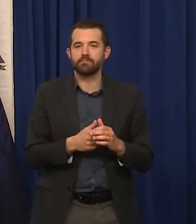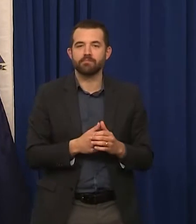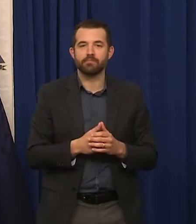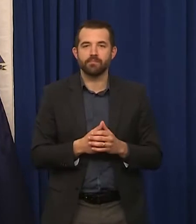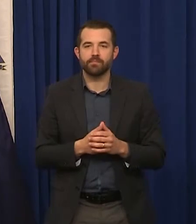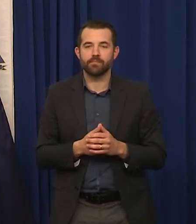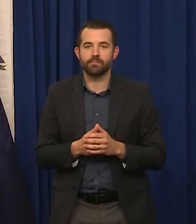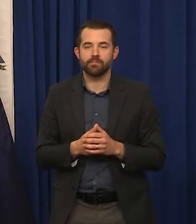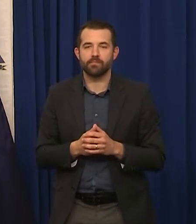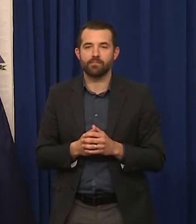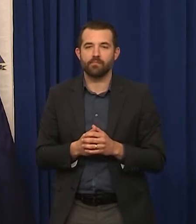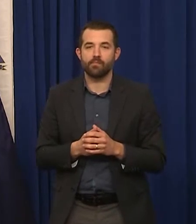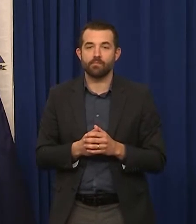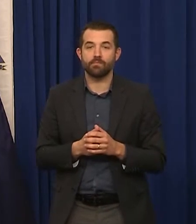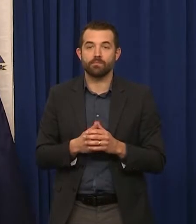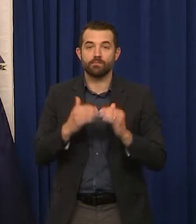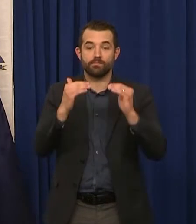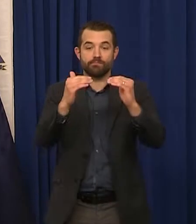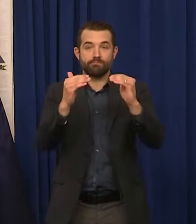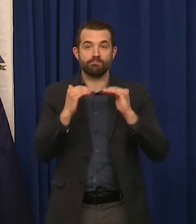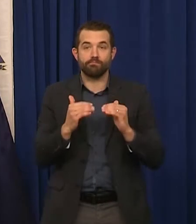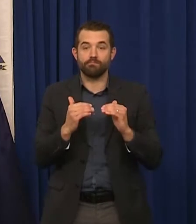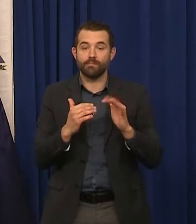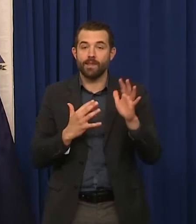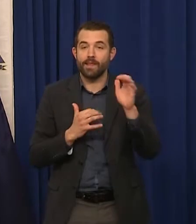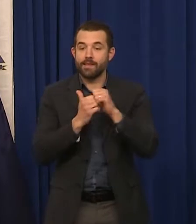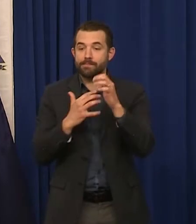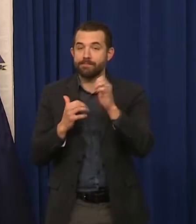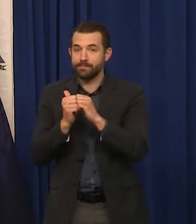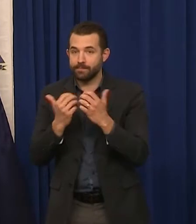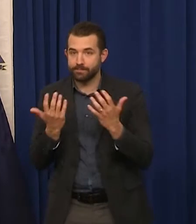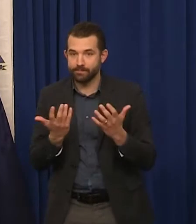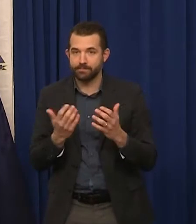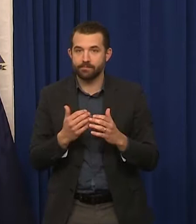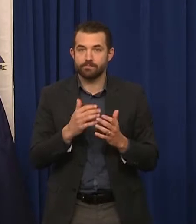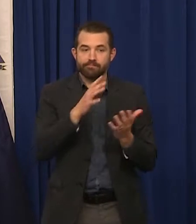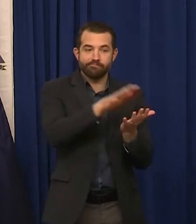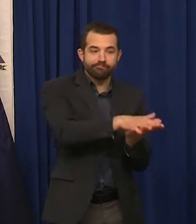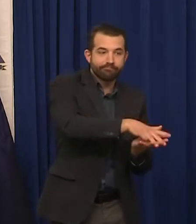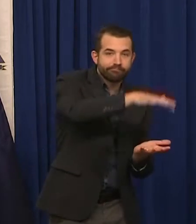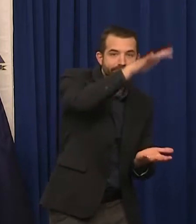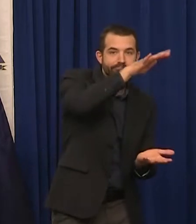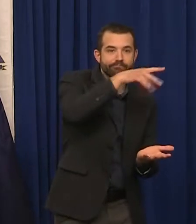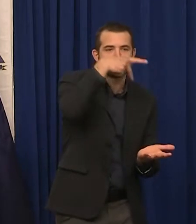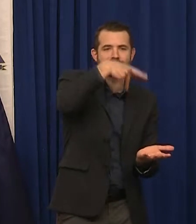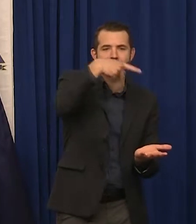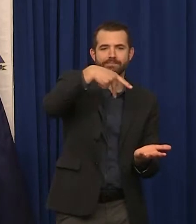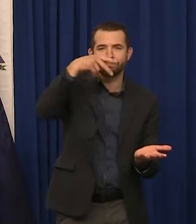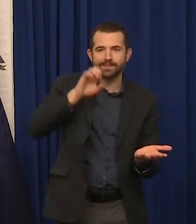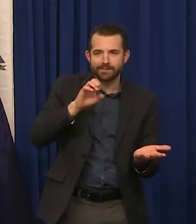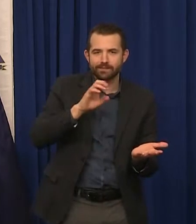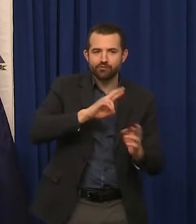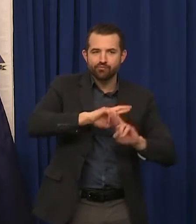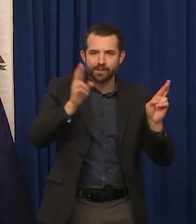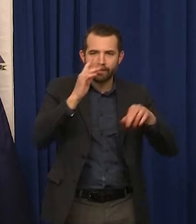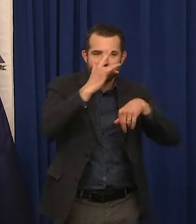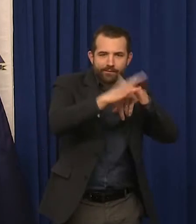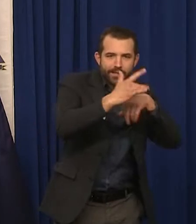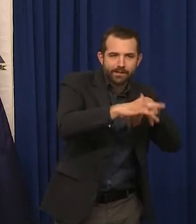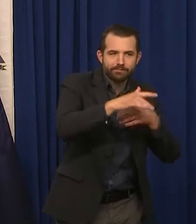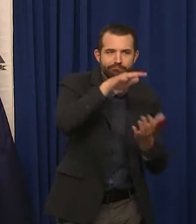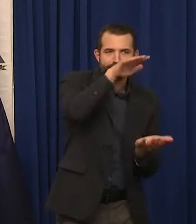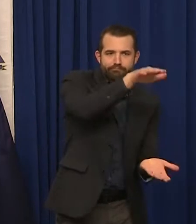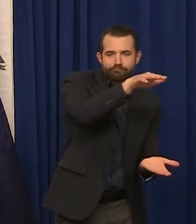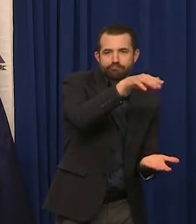I'd like next to provide an update on our total inventories of personal protective equipment. At present, there are